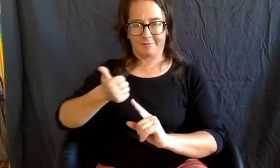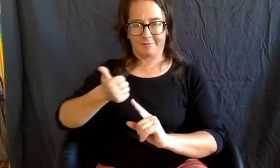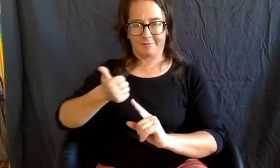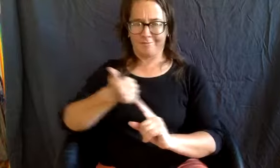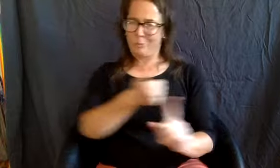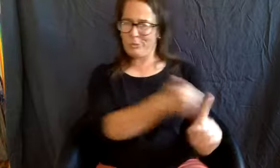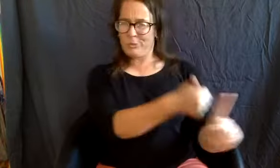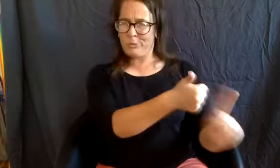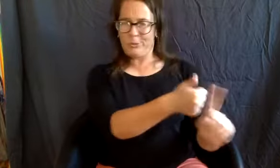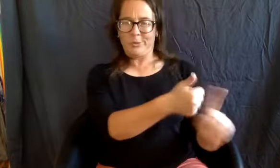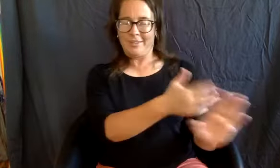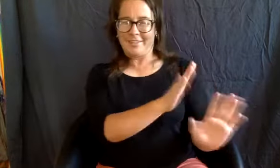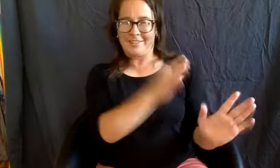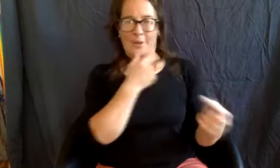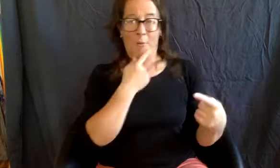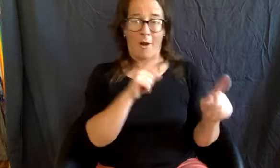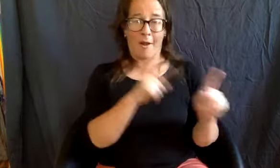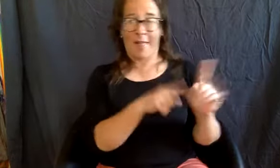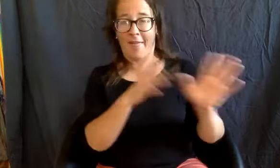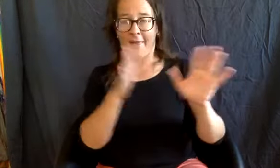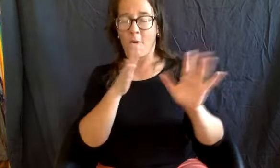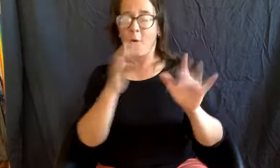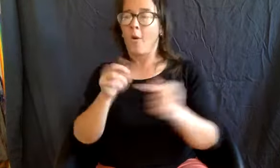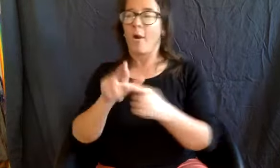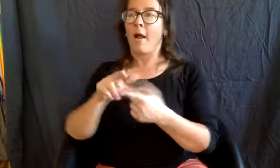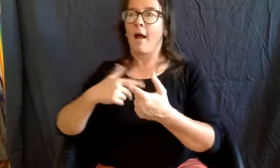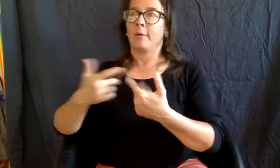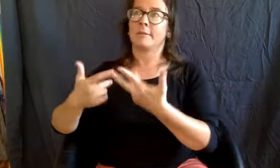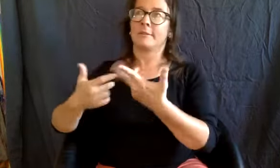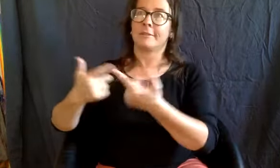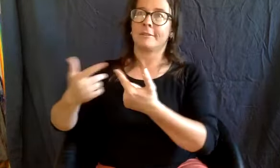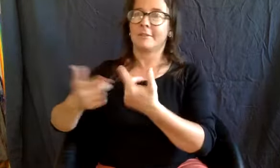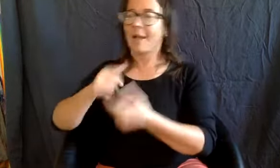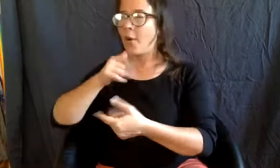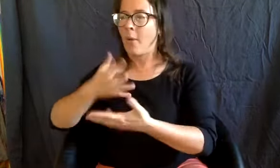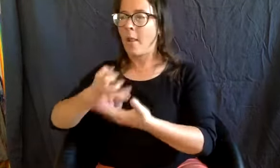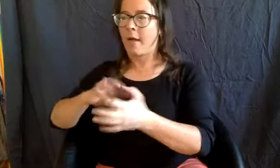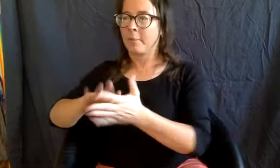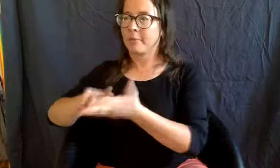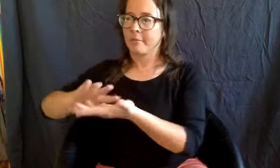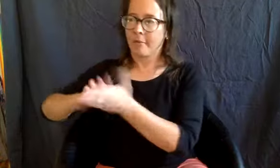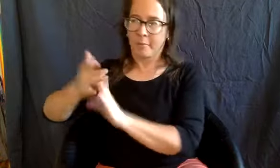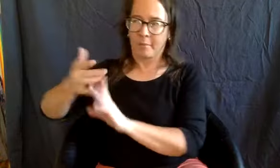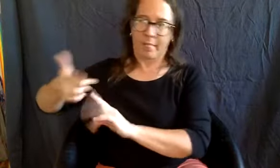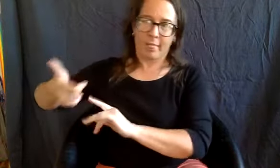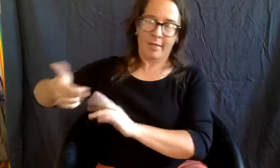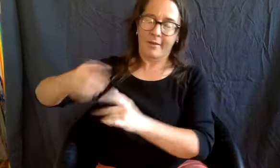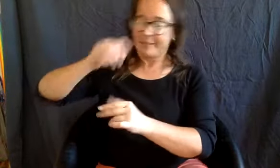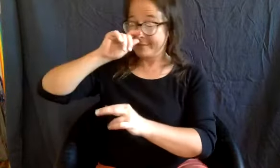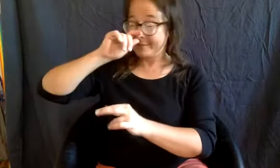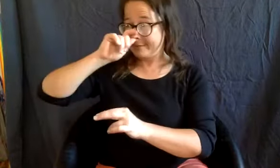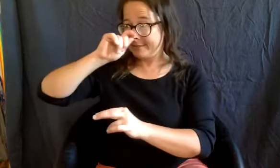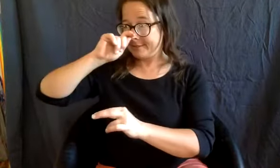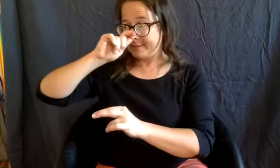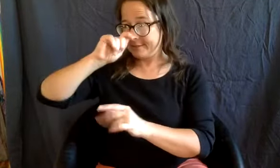turn myself back into my sponsor in my meeting, because for, a while, and when I say a while, I mean probably a couple of years,